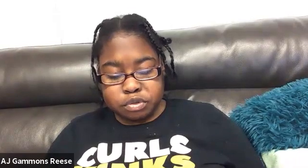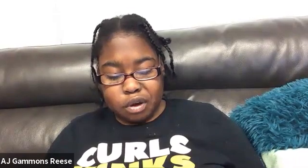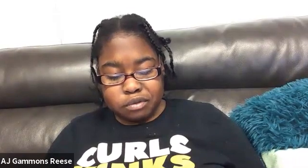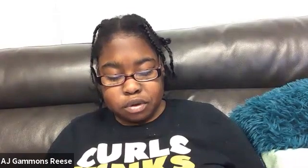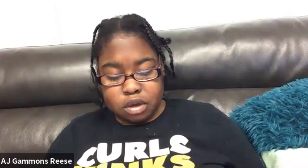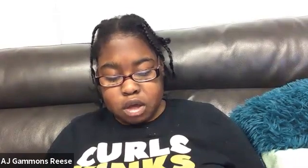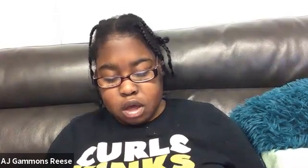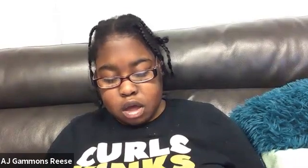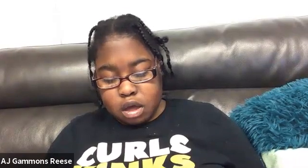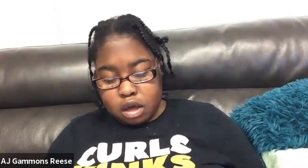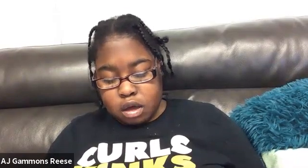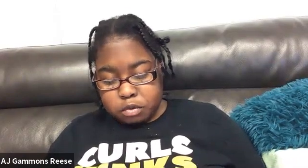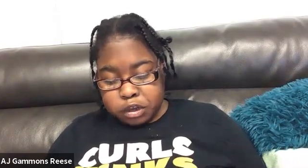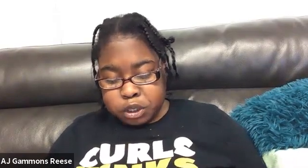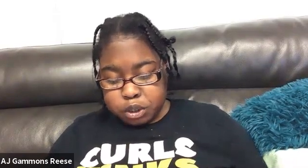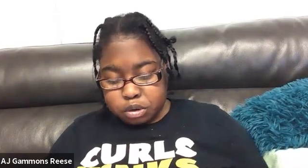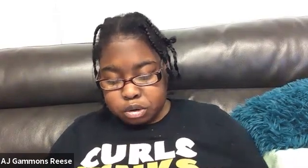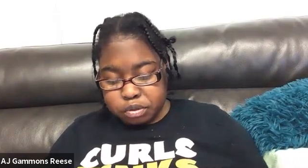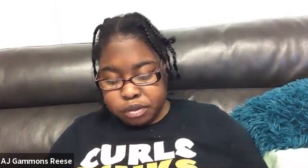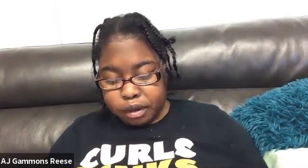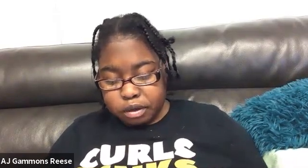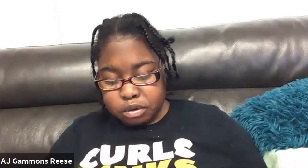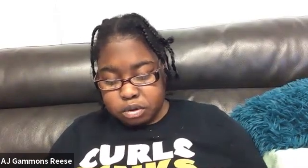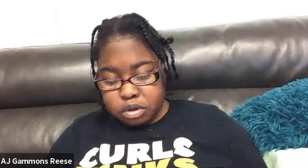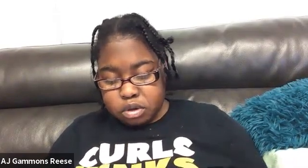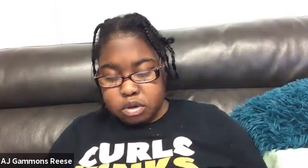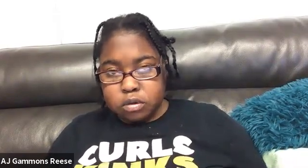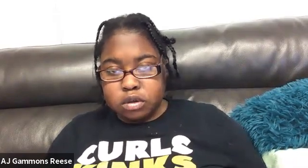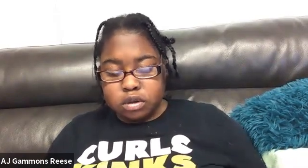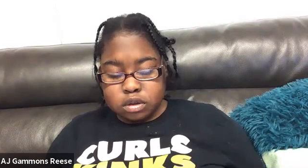able to thrive. I would make sure that